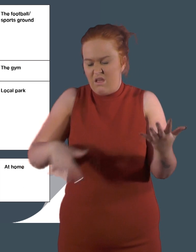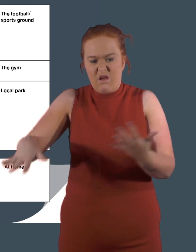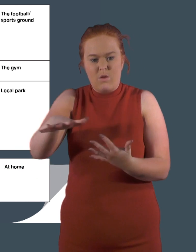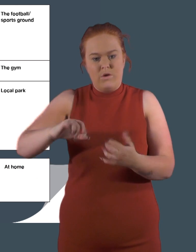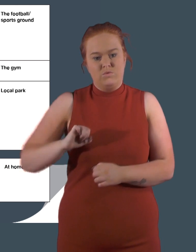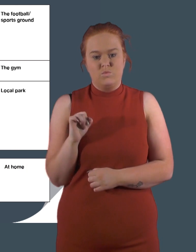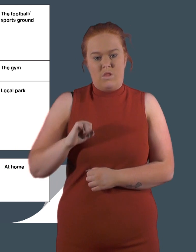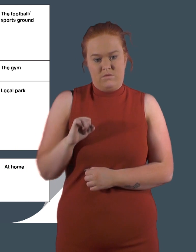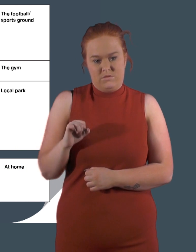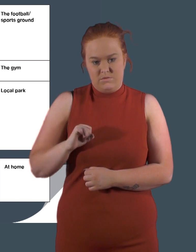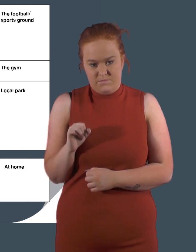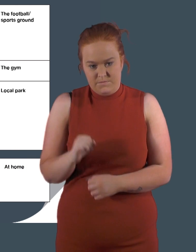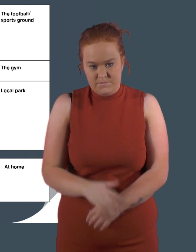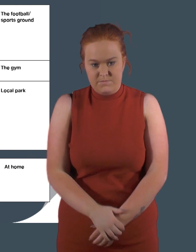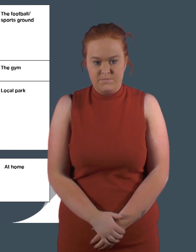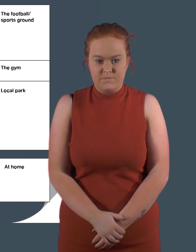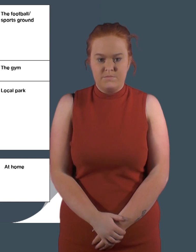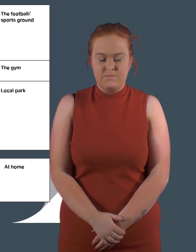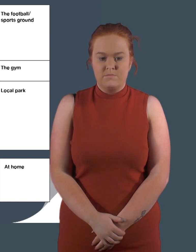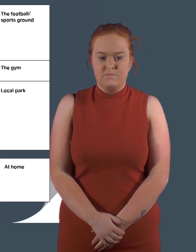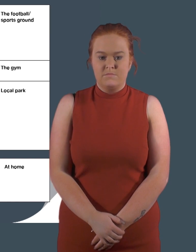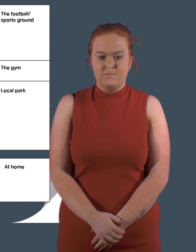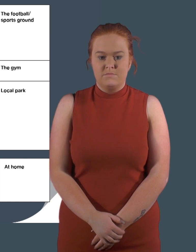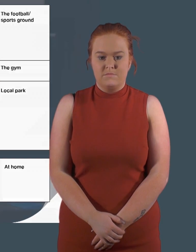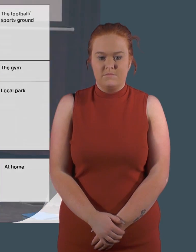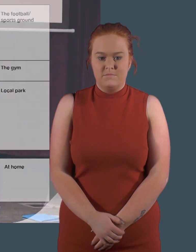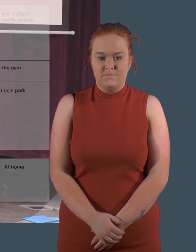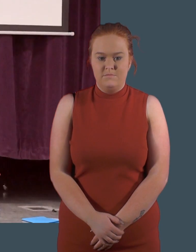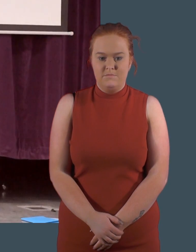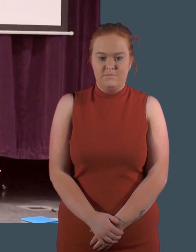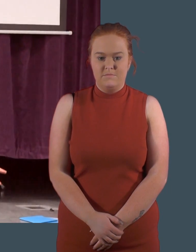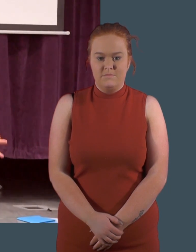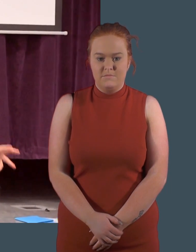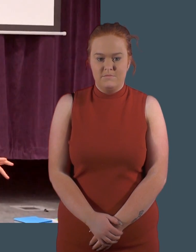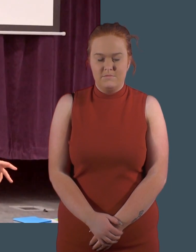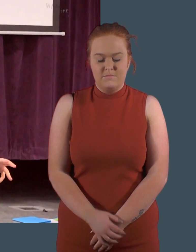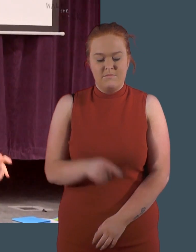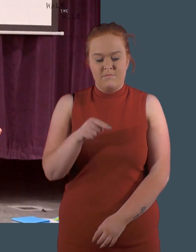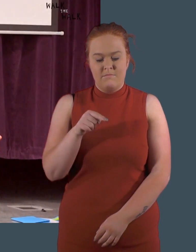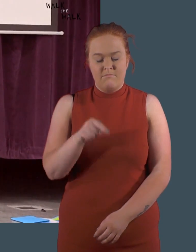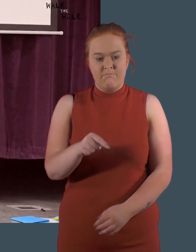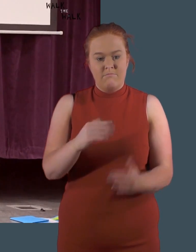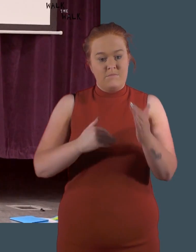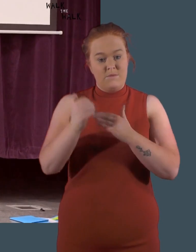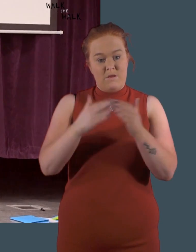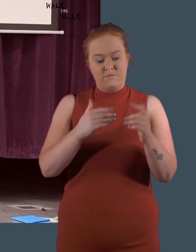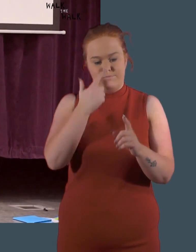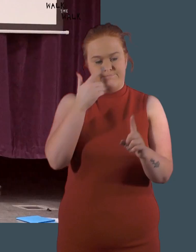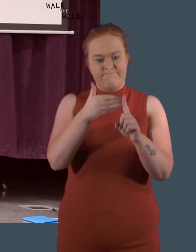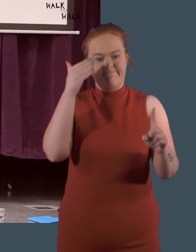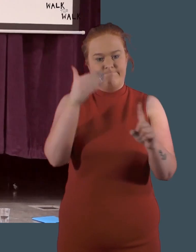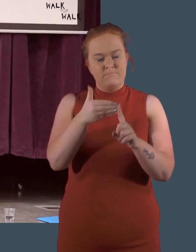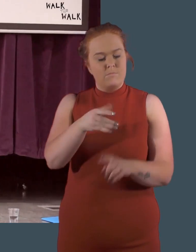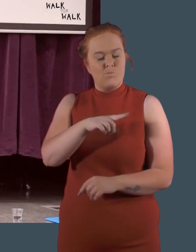cross. This is another exercise like the vote with your feet exercise. The beauty of it is it gives you a really